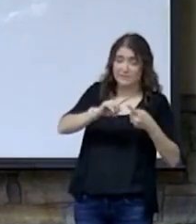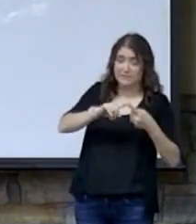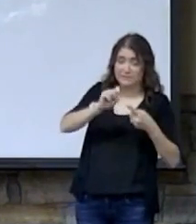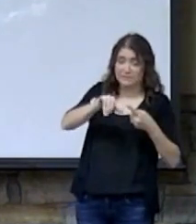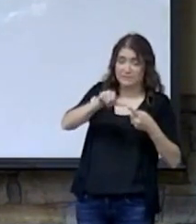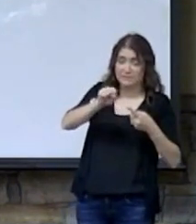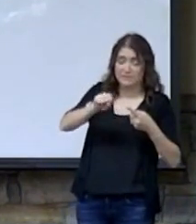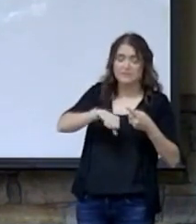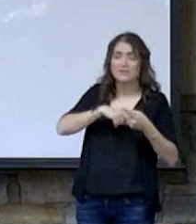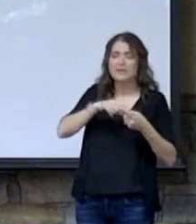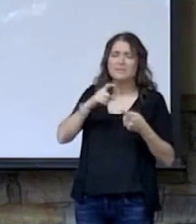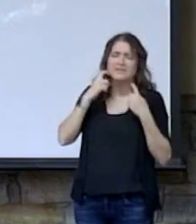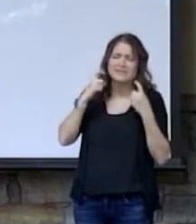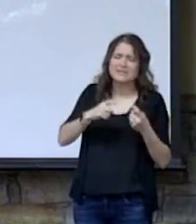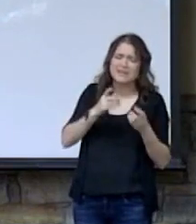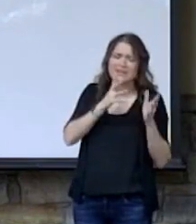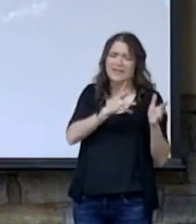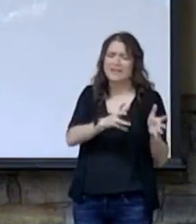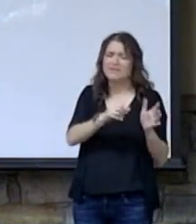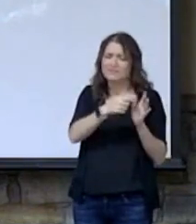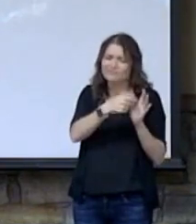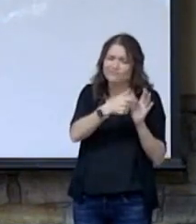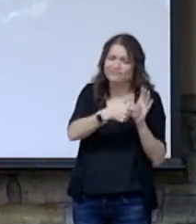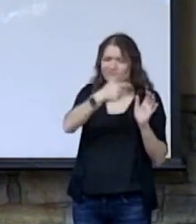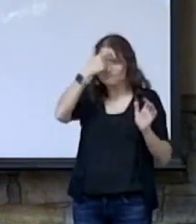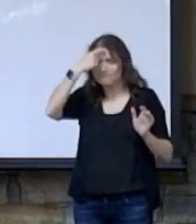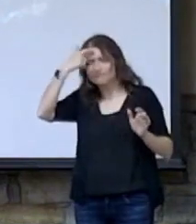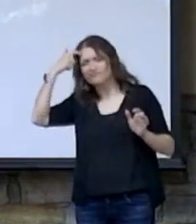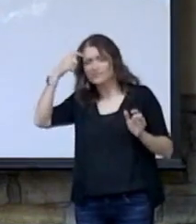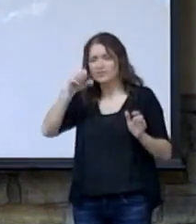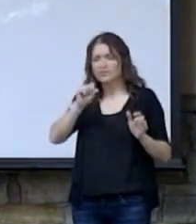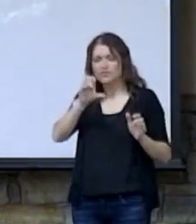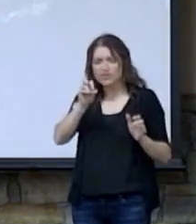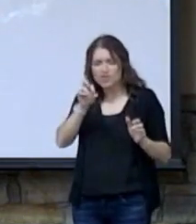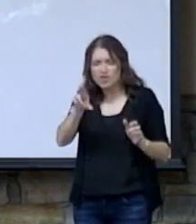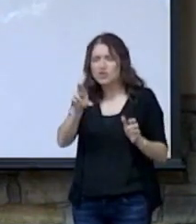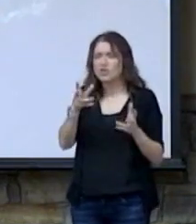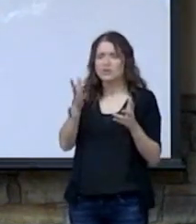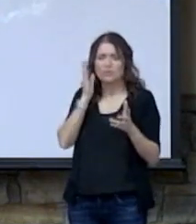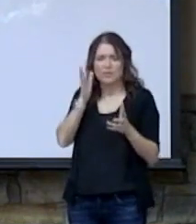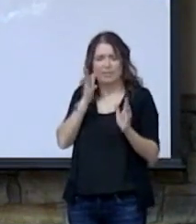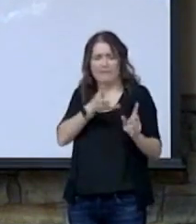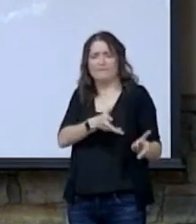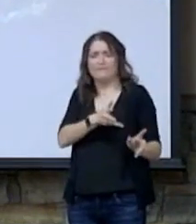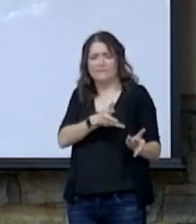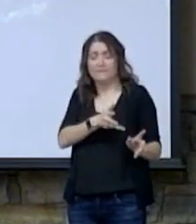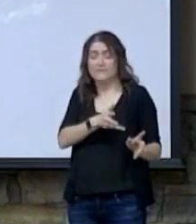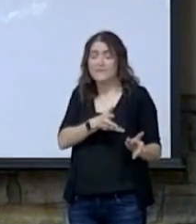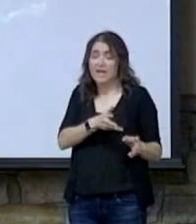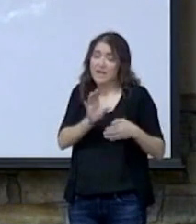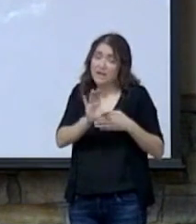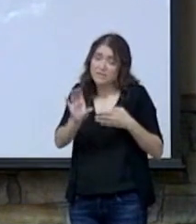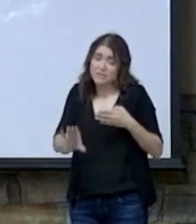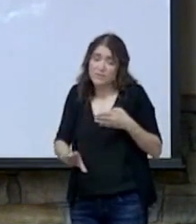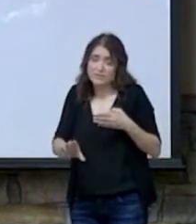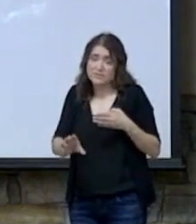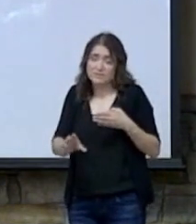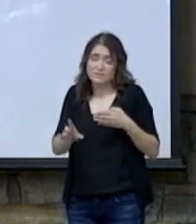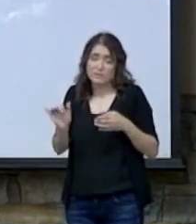sin leaves scars, and sometimes those scars are consequences, and David certainly had consequences for his